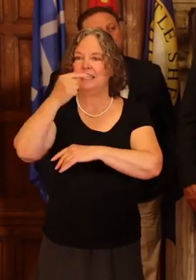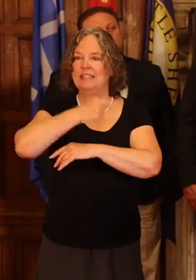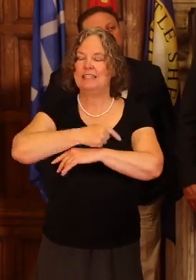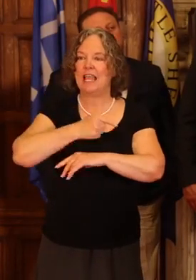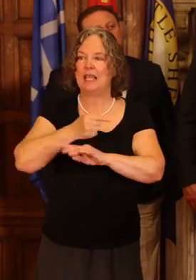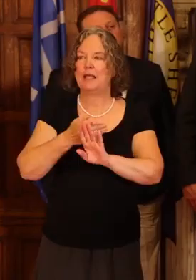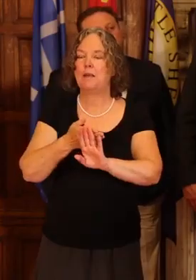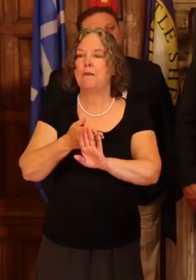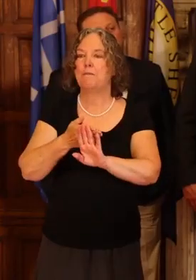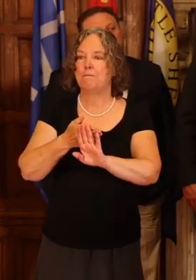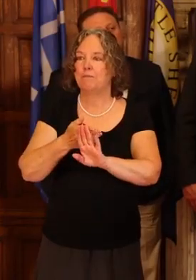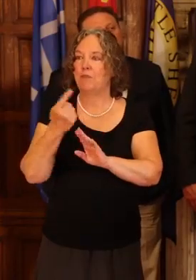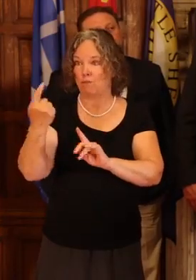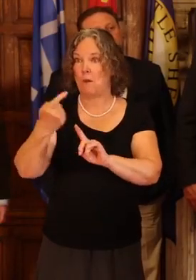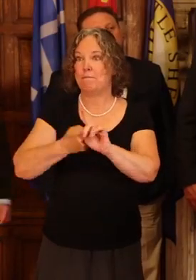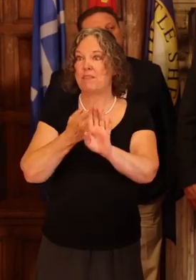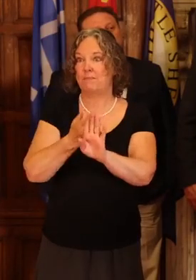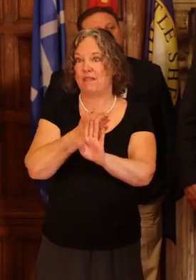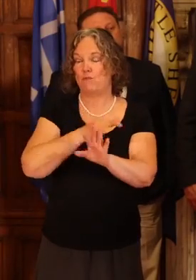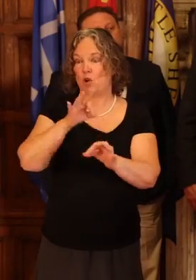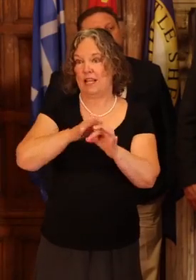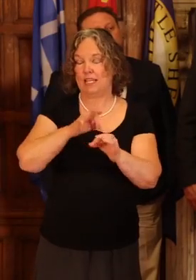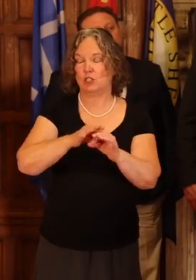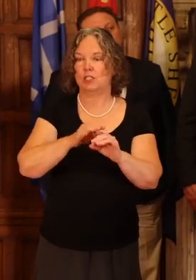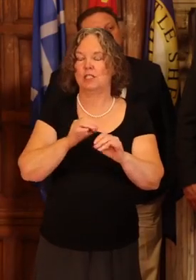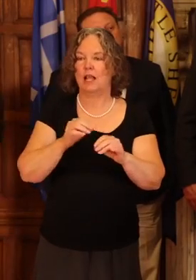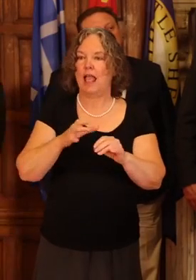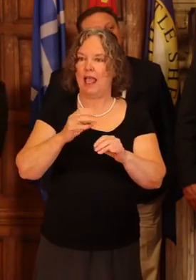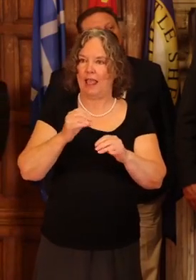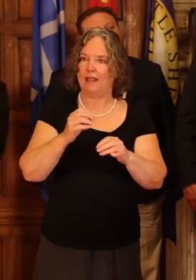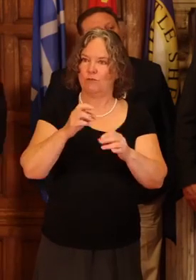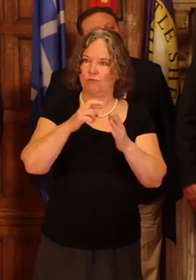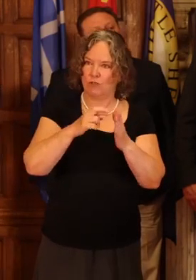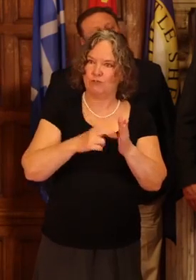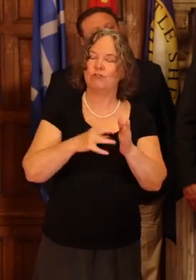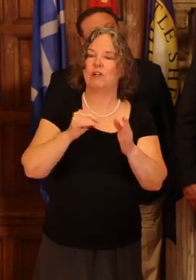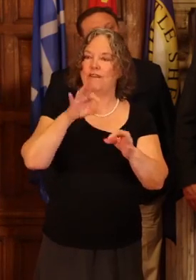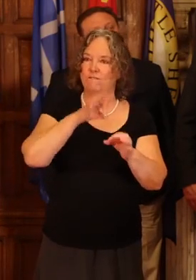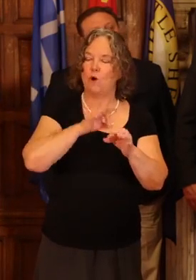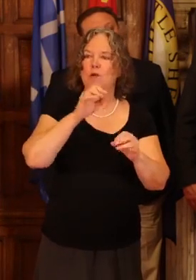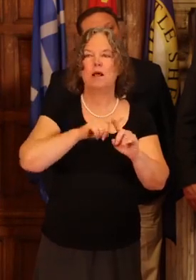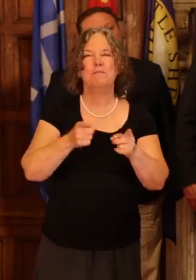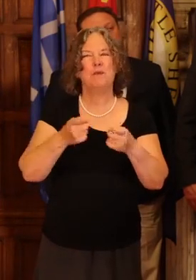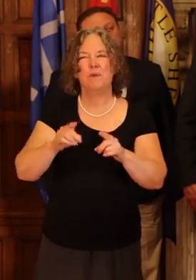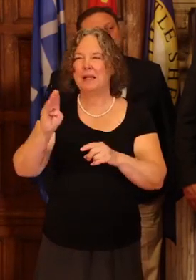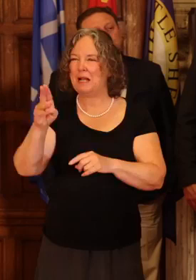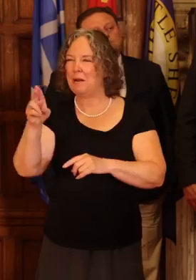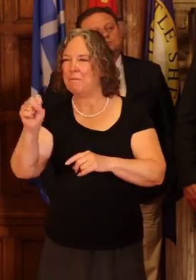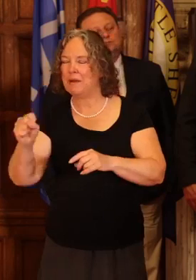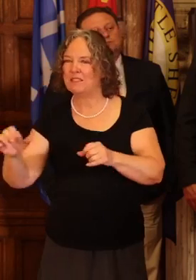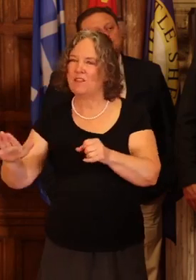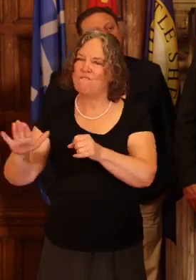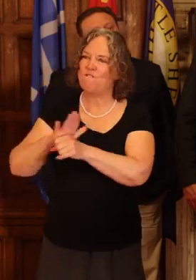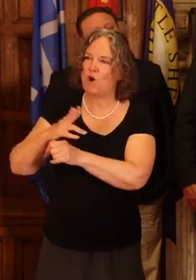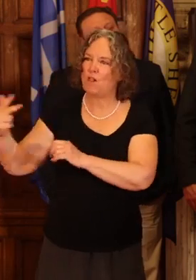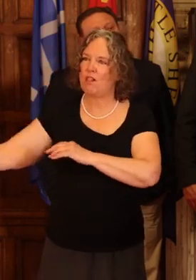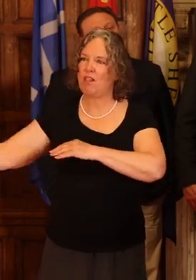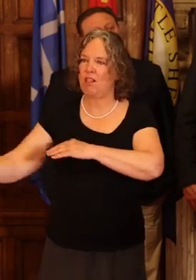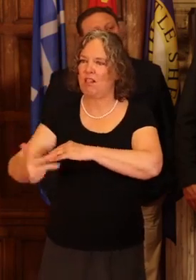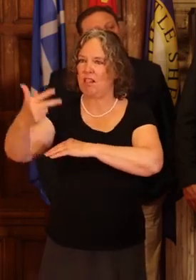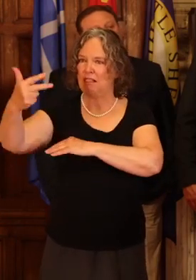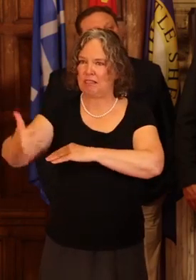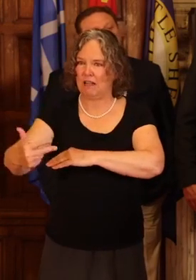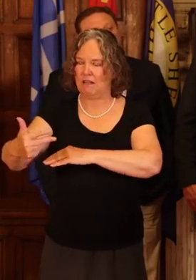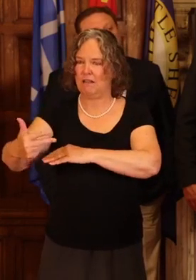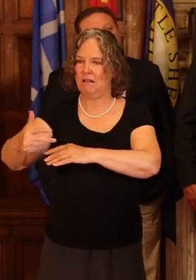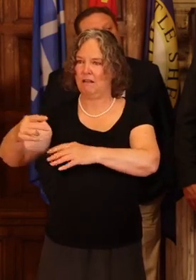visit. But when busloads of voters show up at the closing time on the day of election, it delays